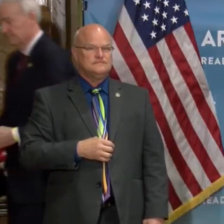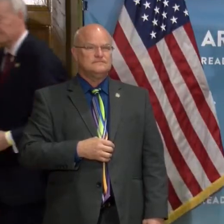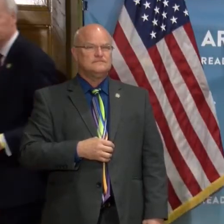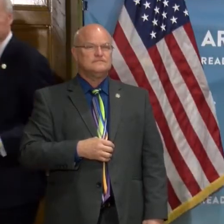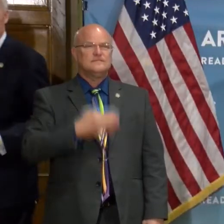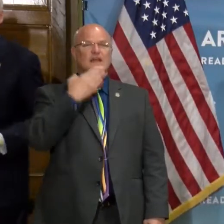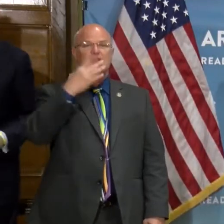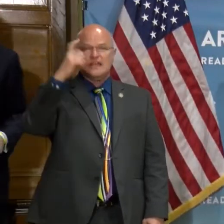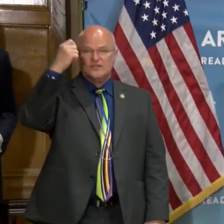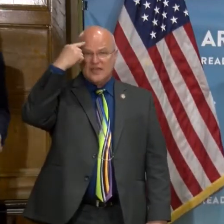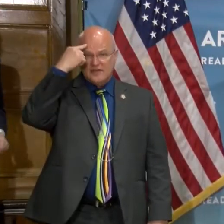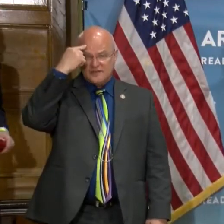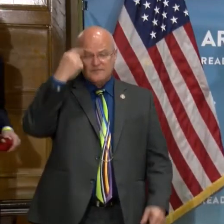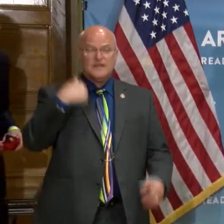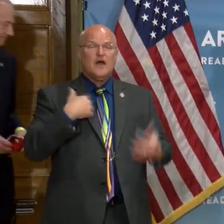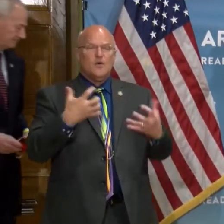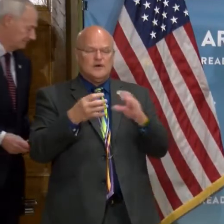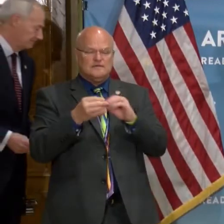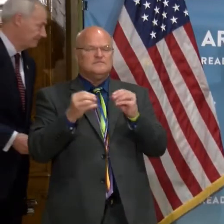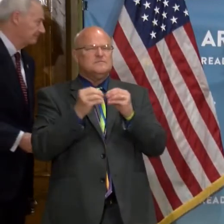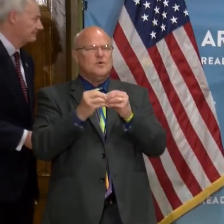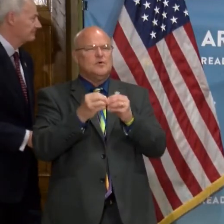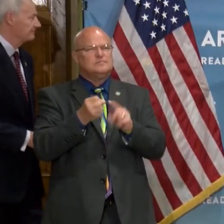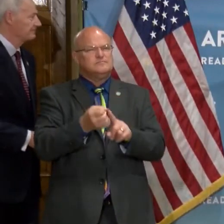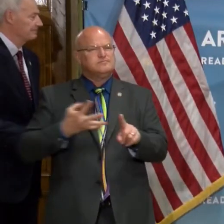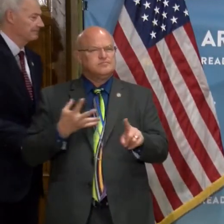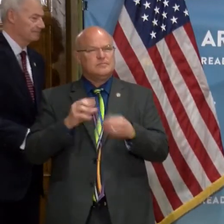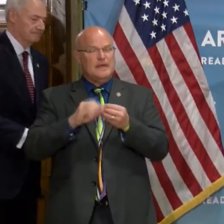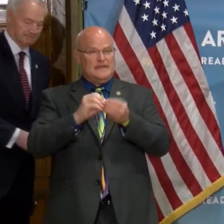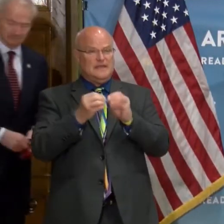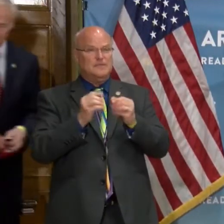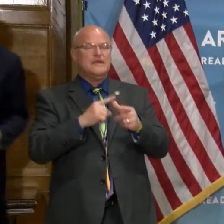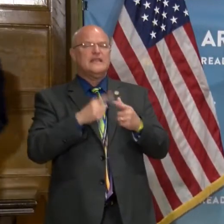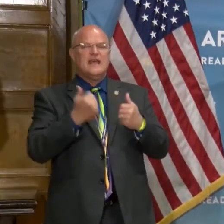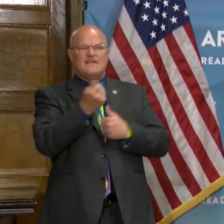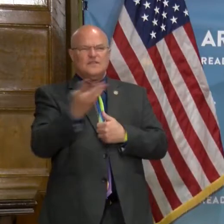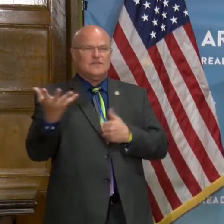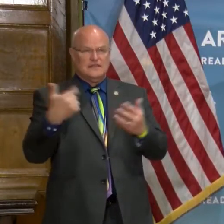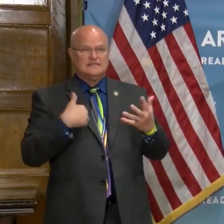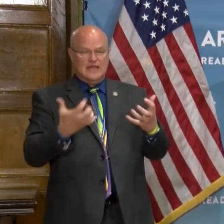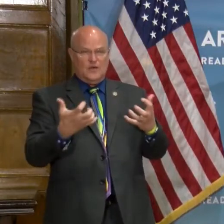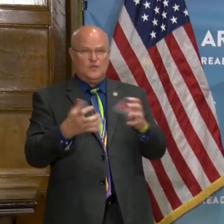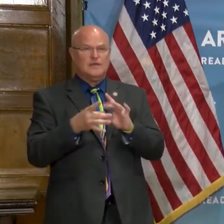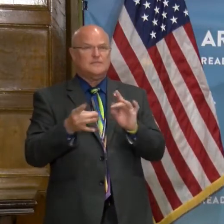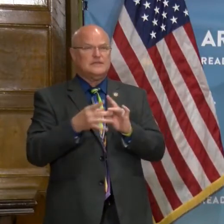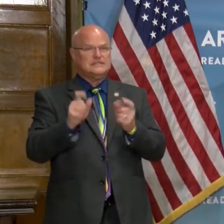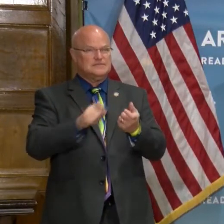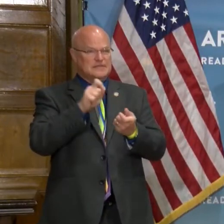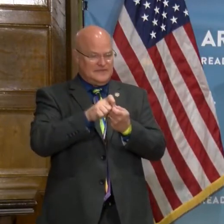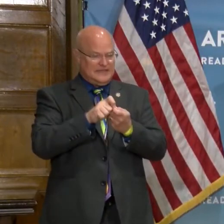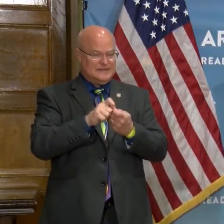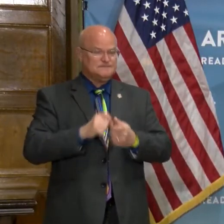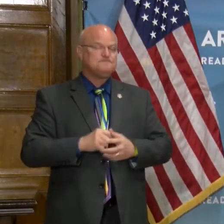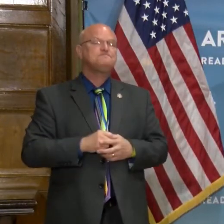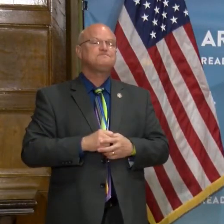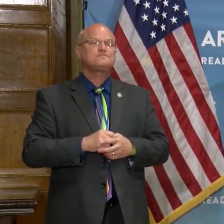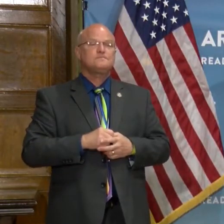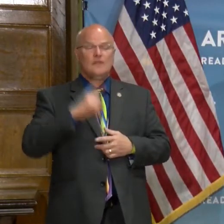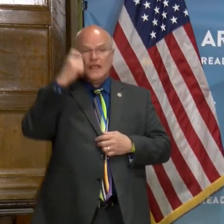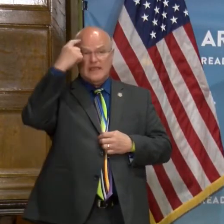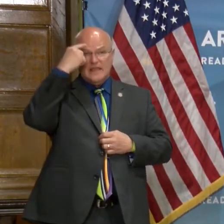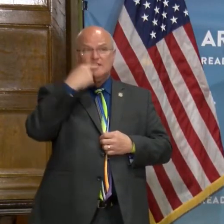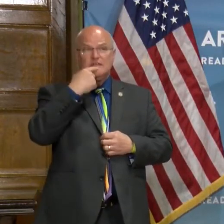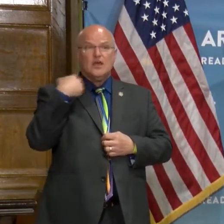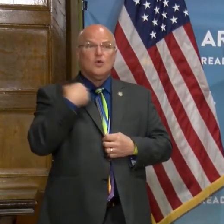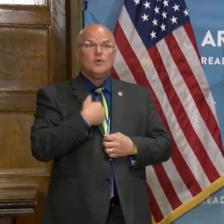Thank you, Governor. I want to give a few more details on the numbers, then I've got a few things I want to mention specifically. The Governor